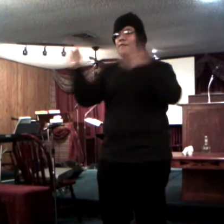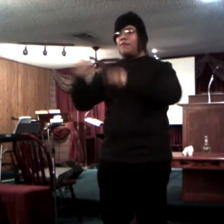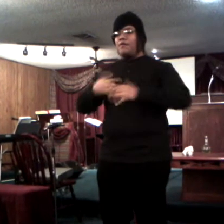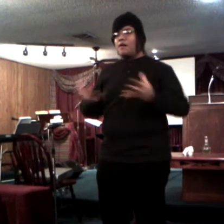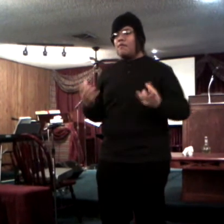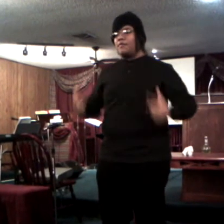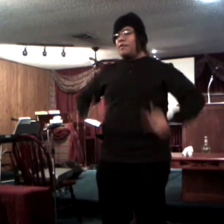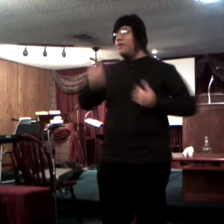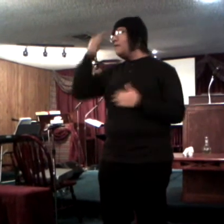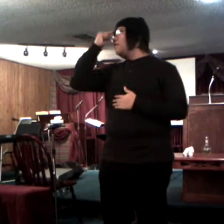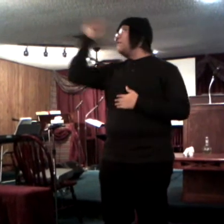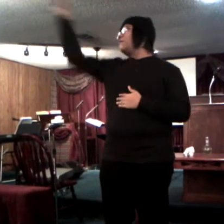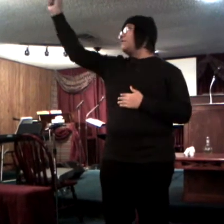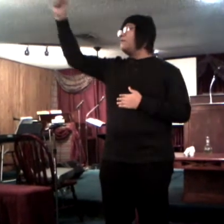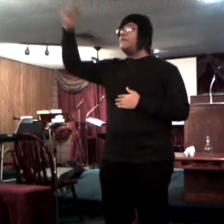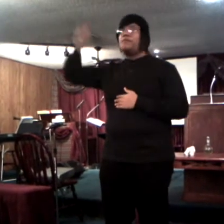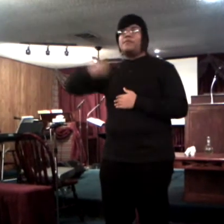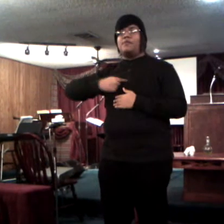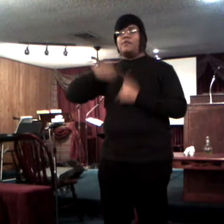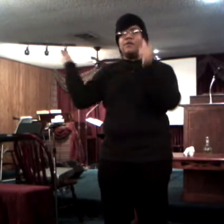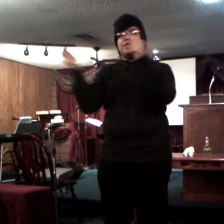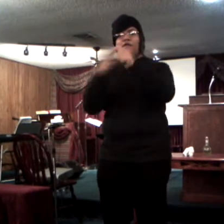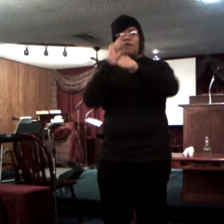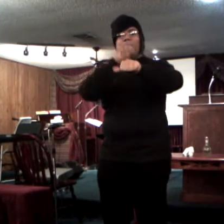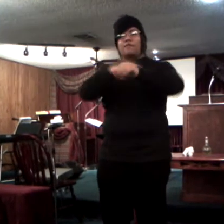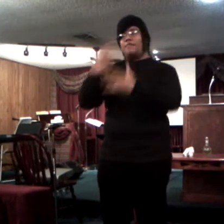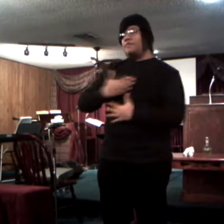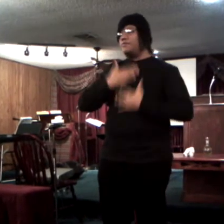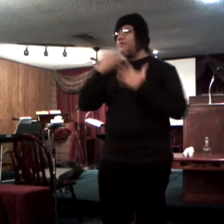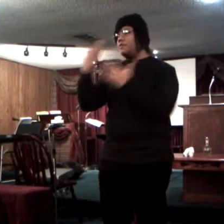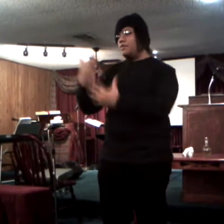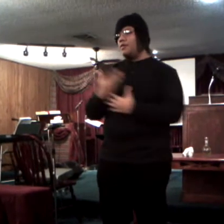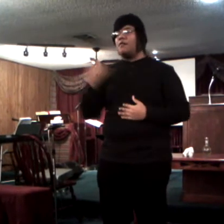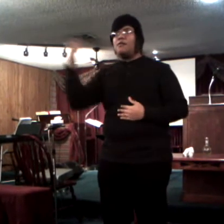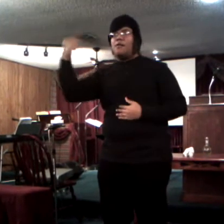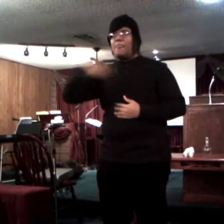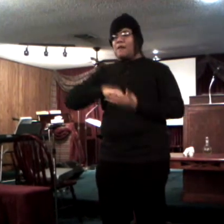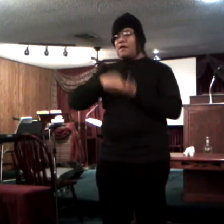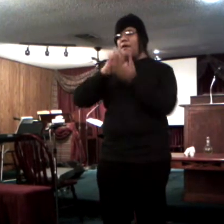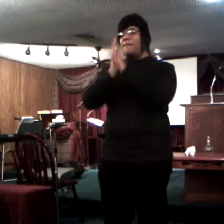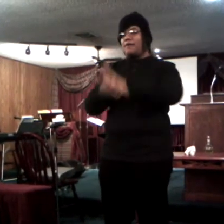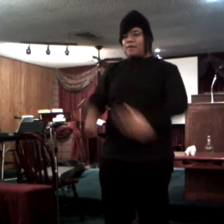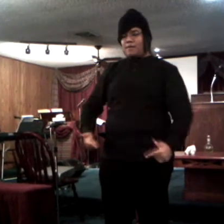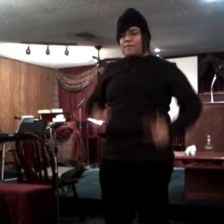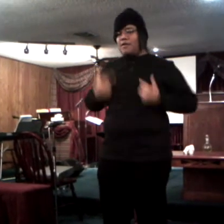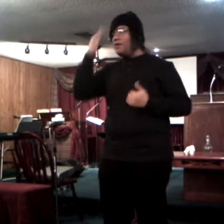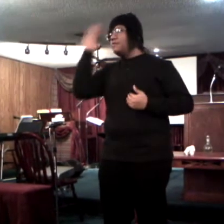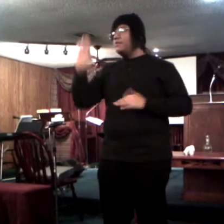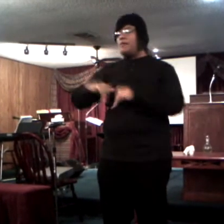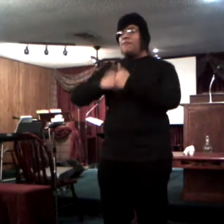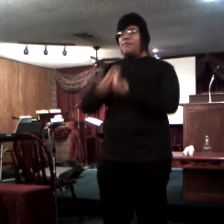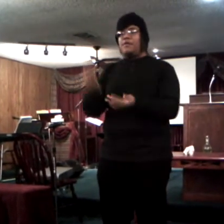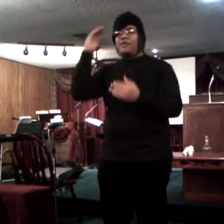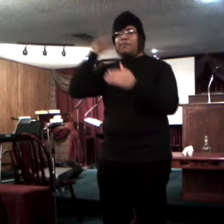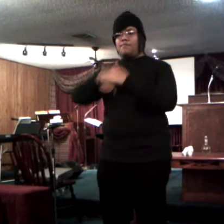for love for them You and me Tell me now, I ain't gone, I wanna ask for love for